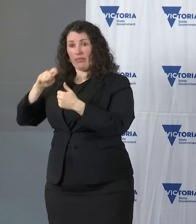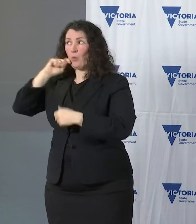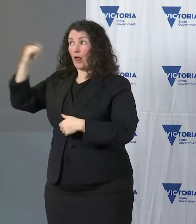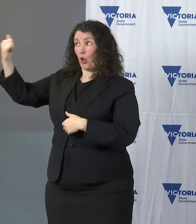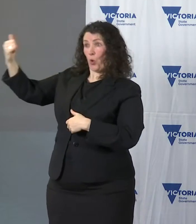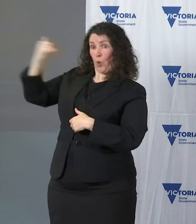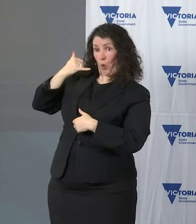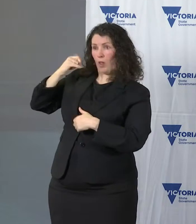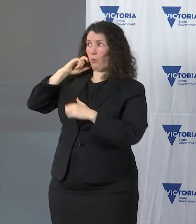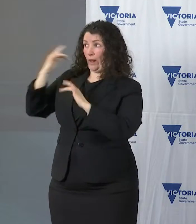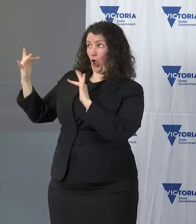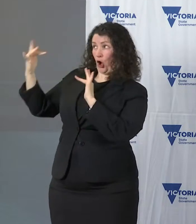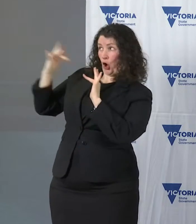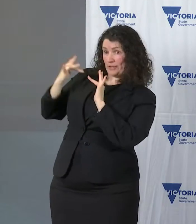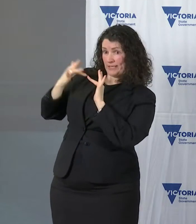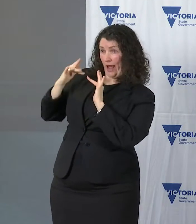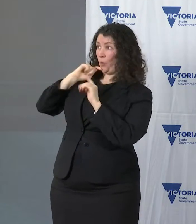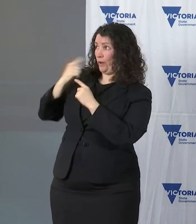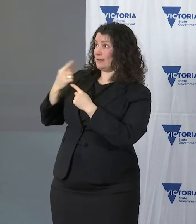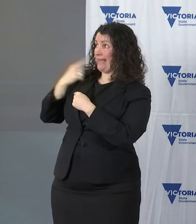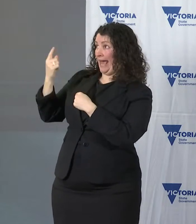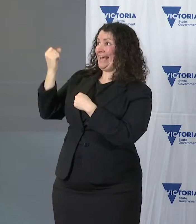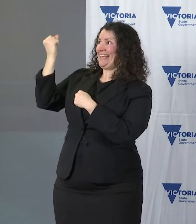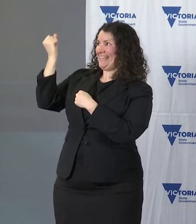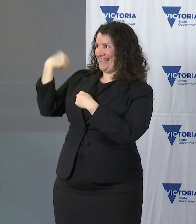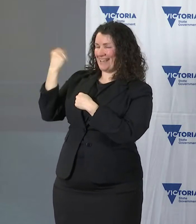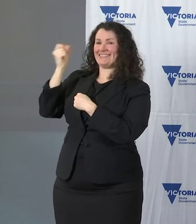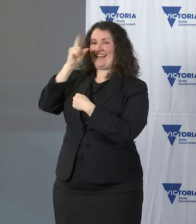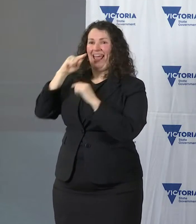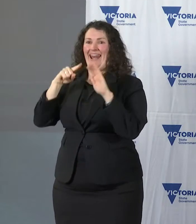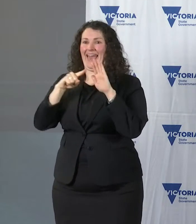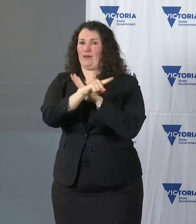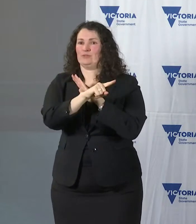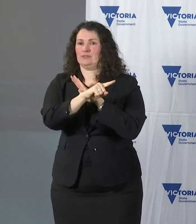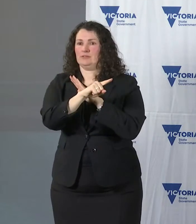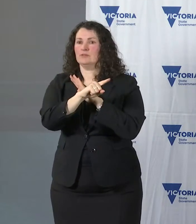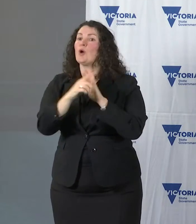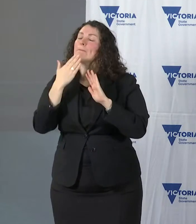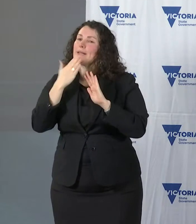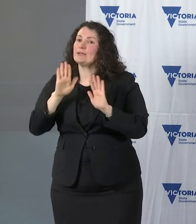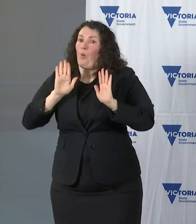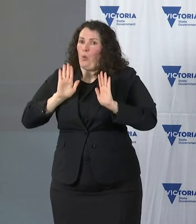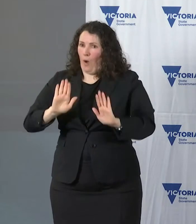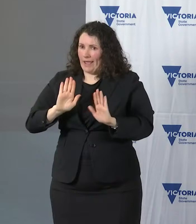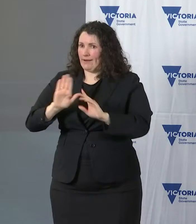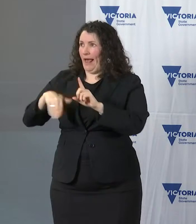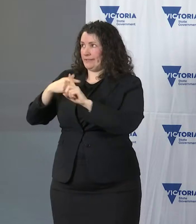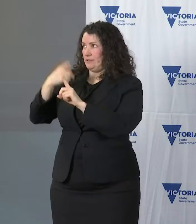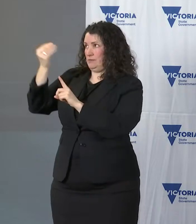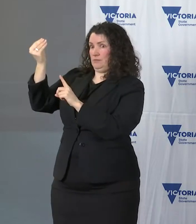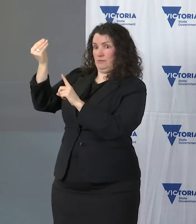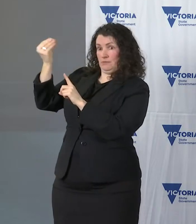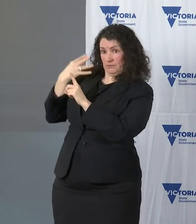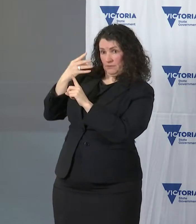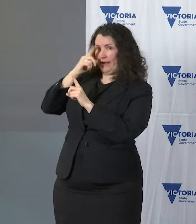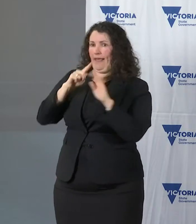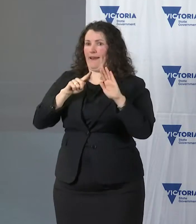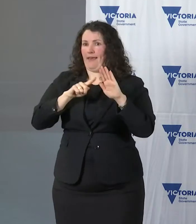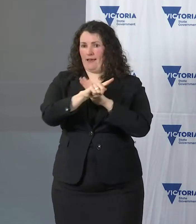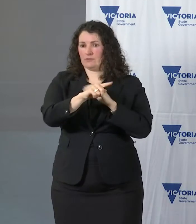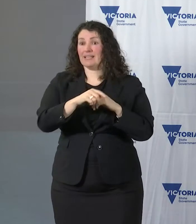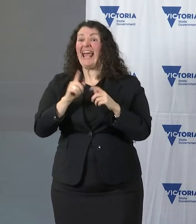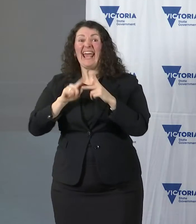have to, but it does mean we will extend your quarantine period for 14 days so that we can protect the rest of Victoria